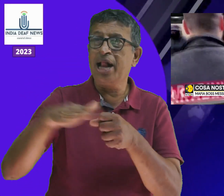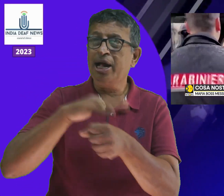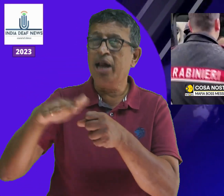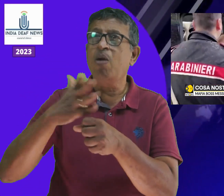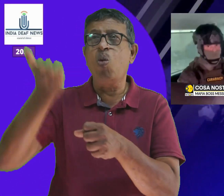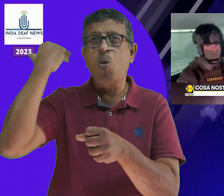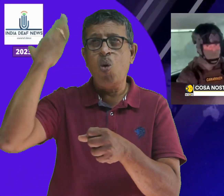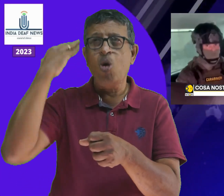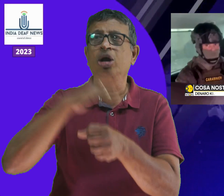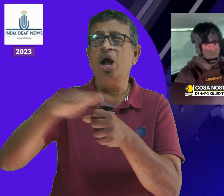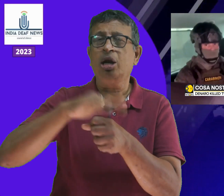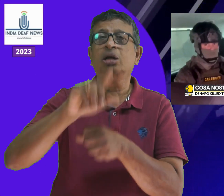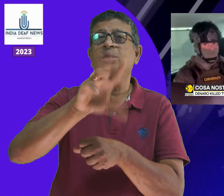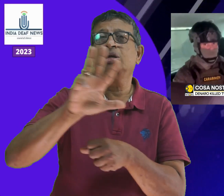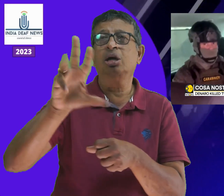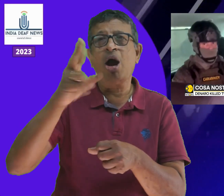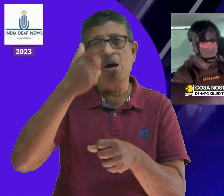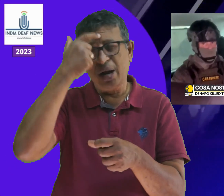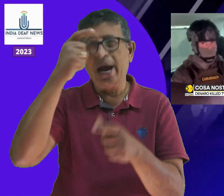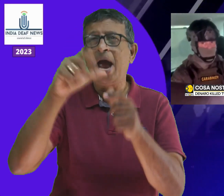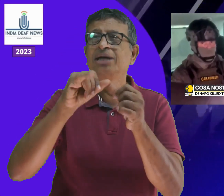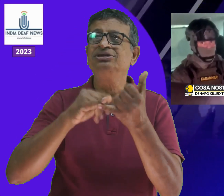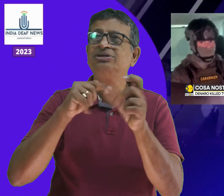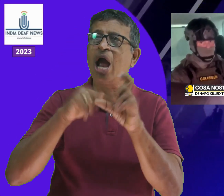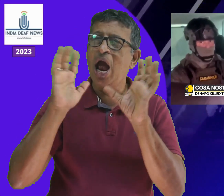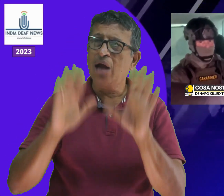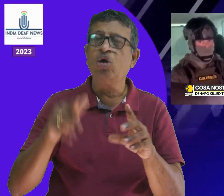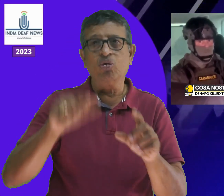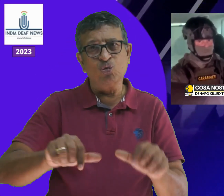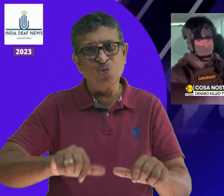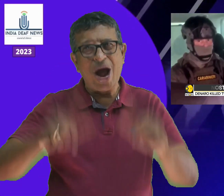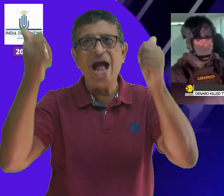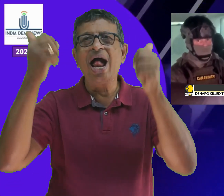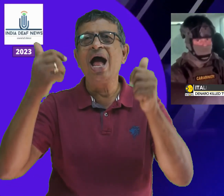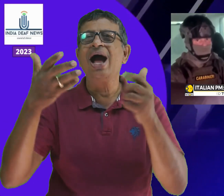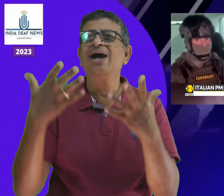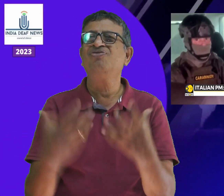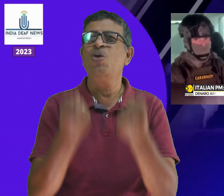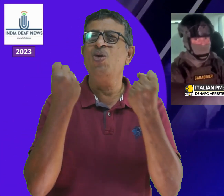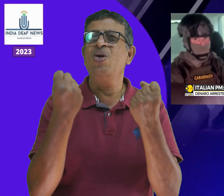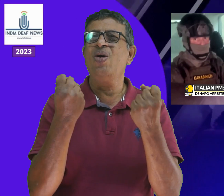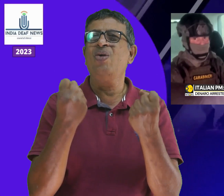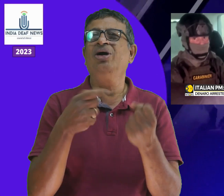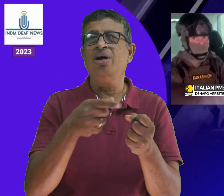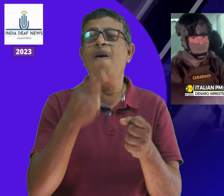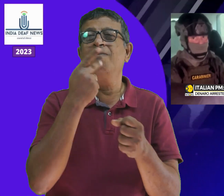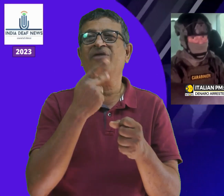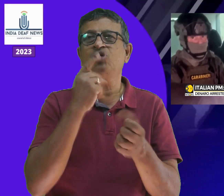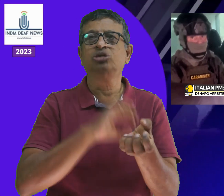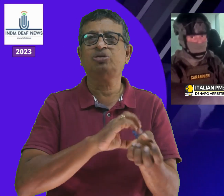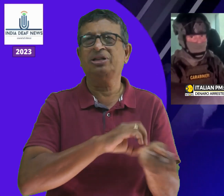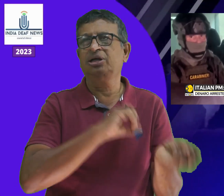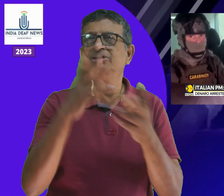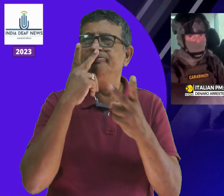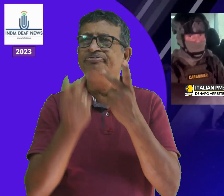police on Monday. Matteo Messina Denaro was visiting a private hospital in the Sicilian capital Palermo. Military Police Major